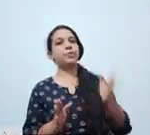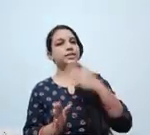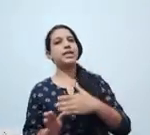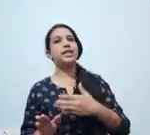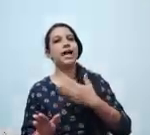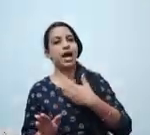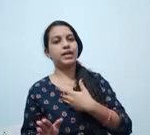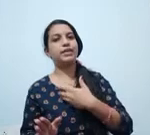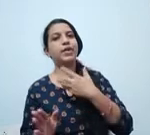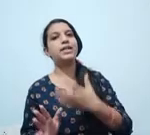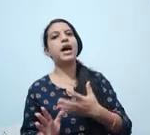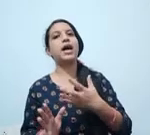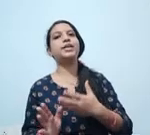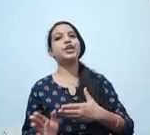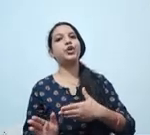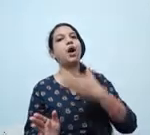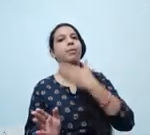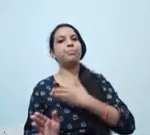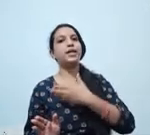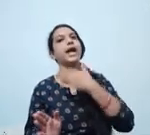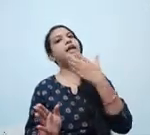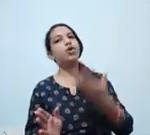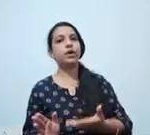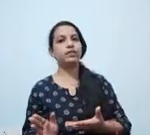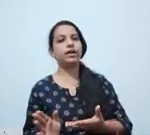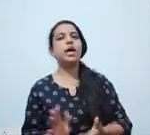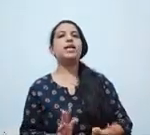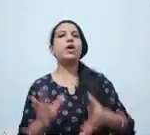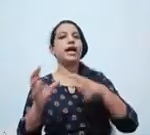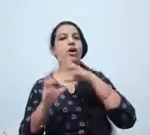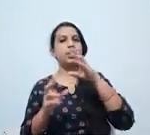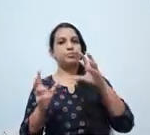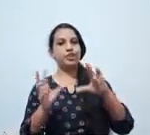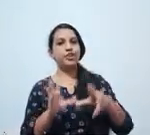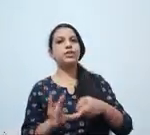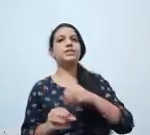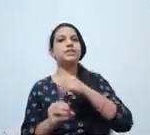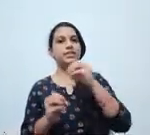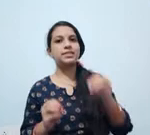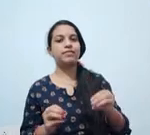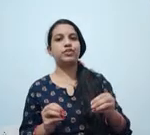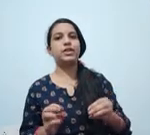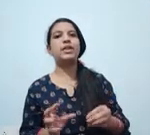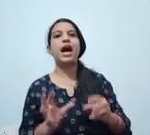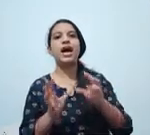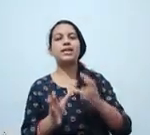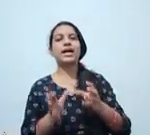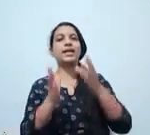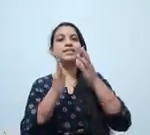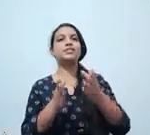present in the heart divide the heart into upper and lower one. Now, due to this division, the heart hence